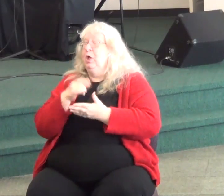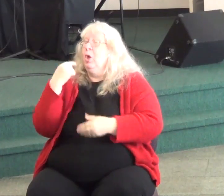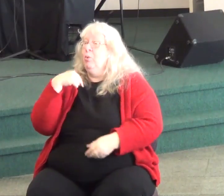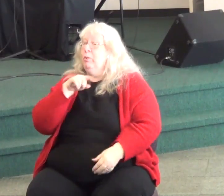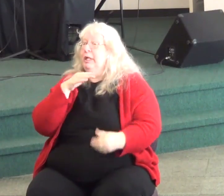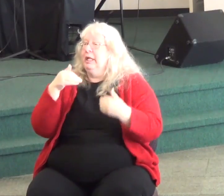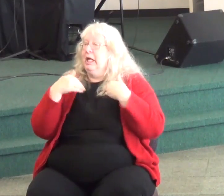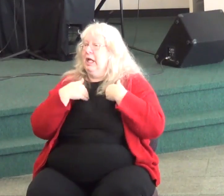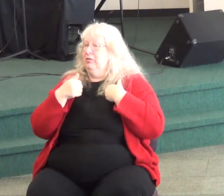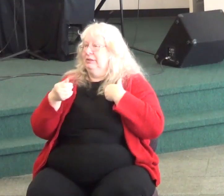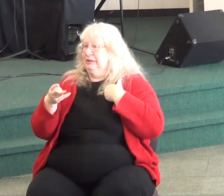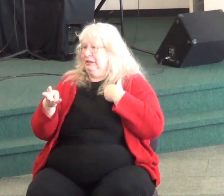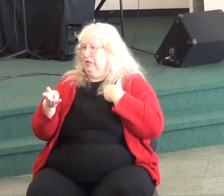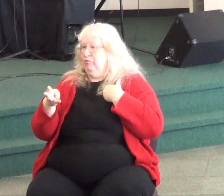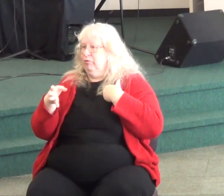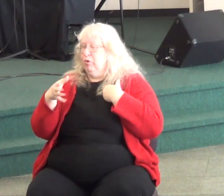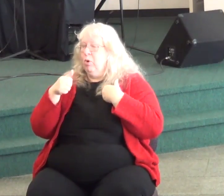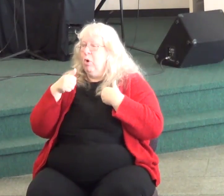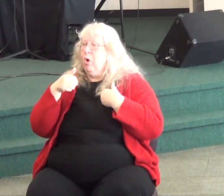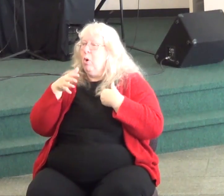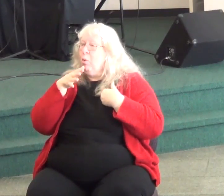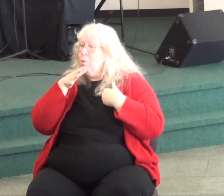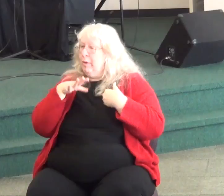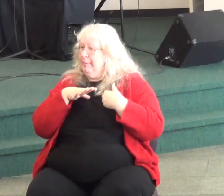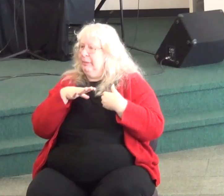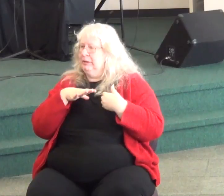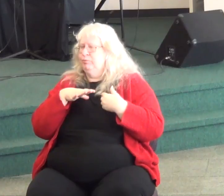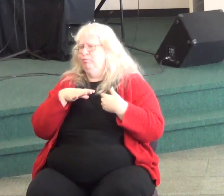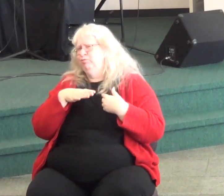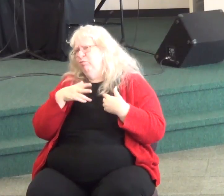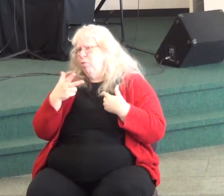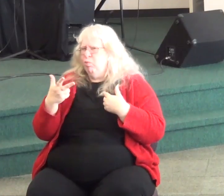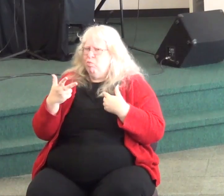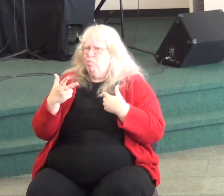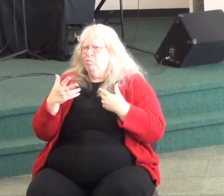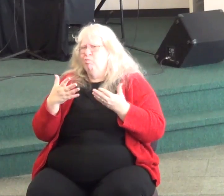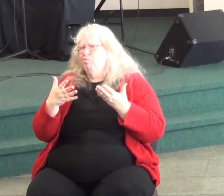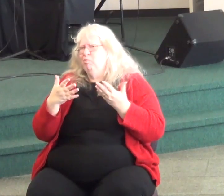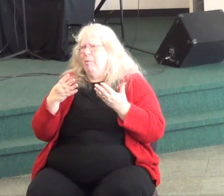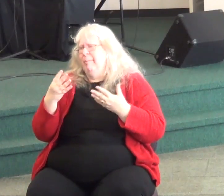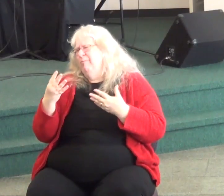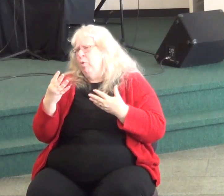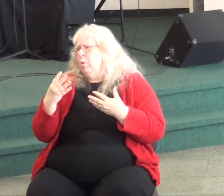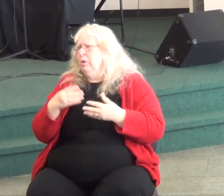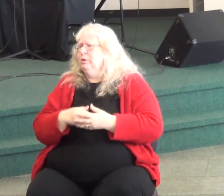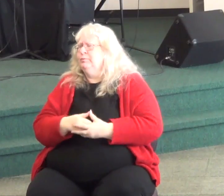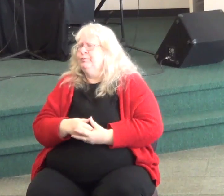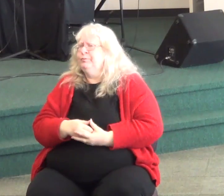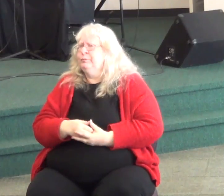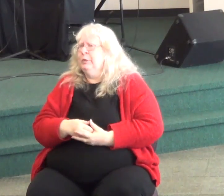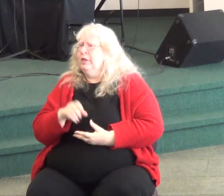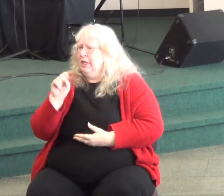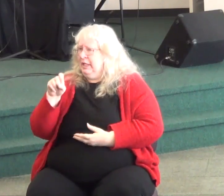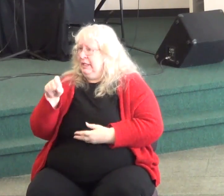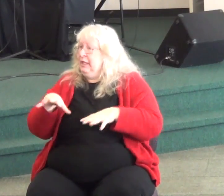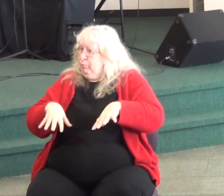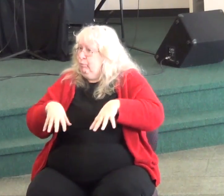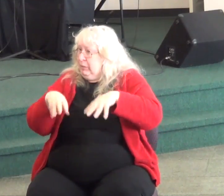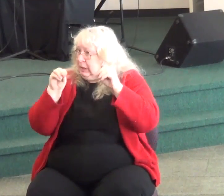several women, three or four at sometimes, that need picked up. And a